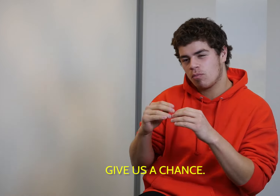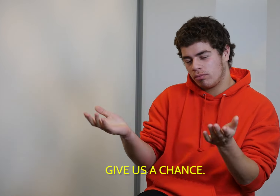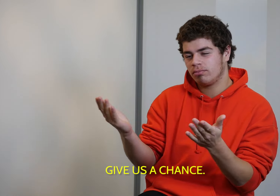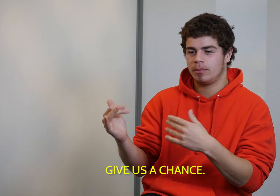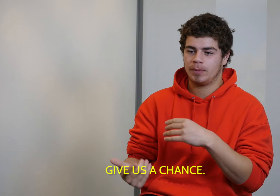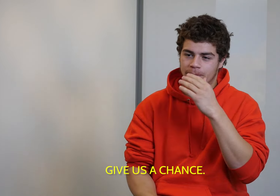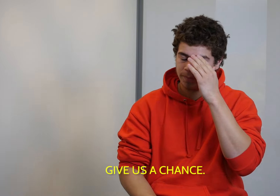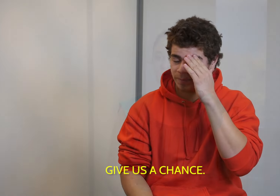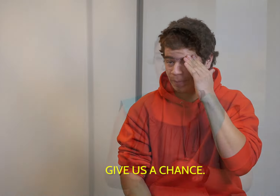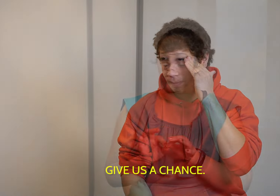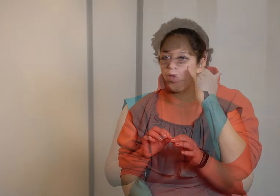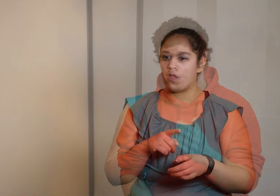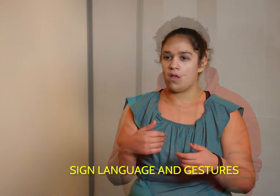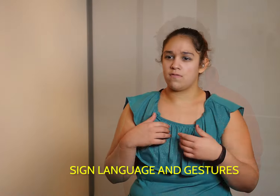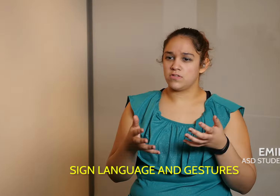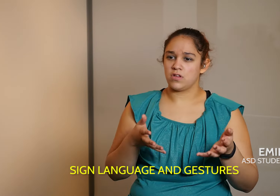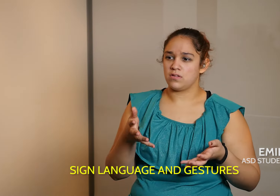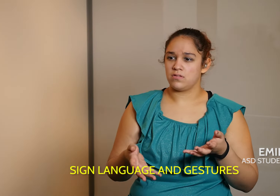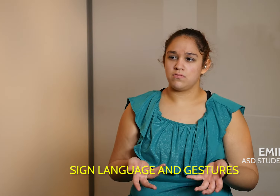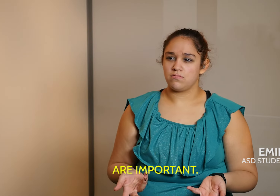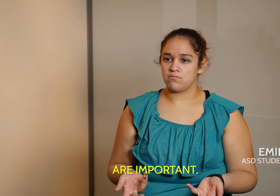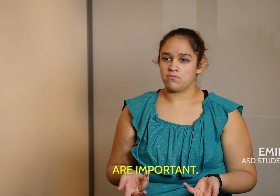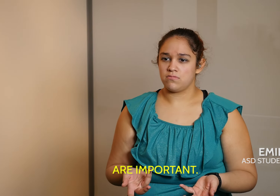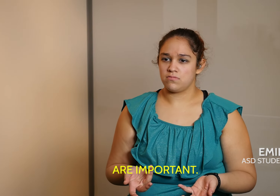give us a chance. Sign language and gestures are important.